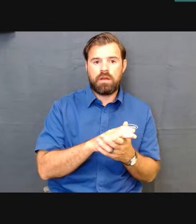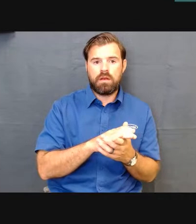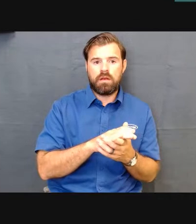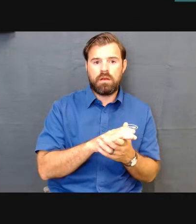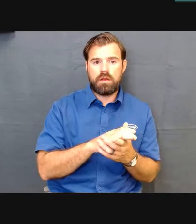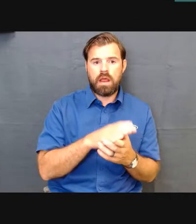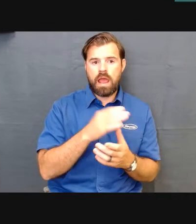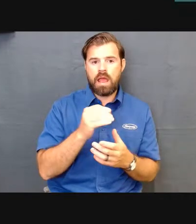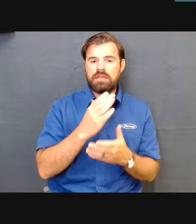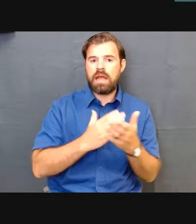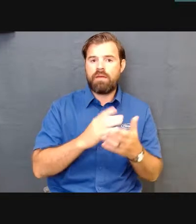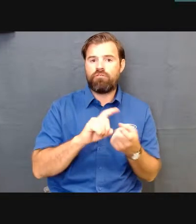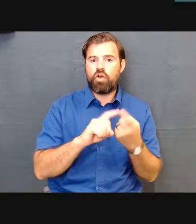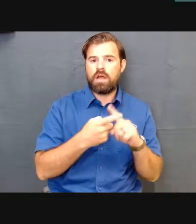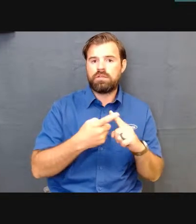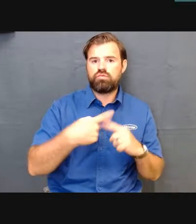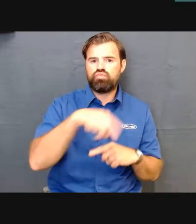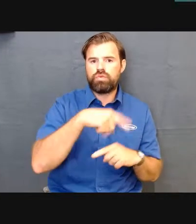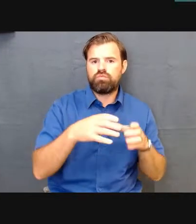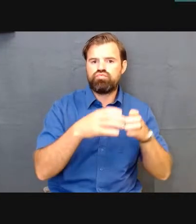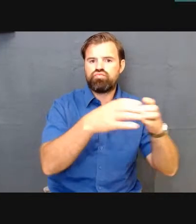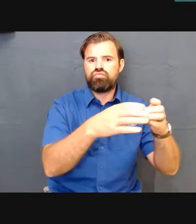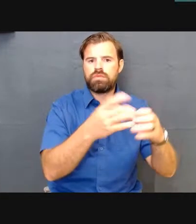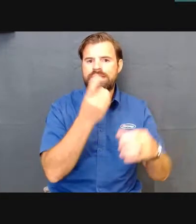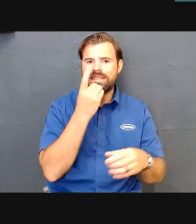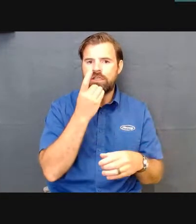and some friends had gone out for dinner.